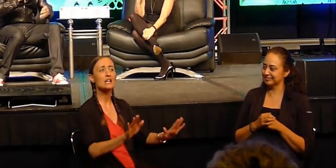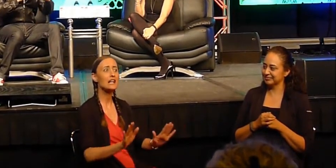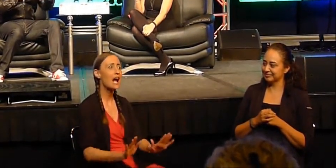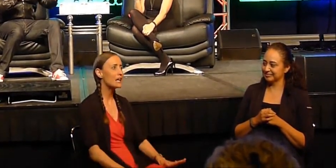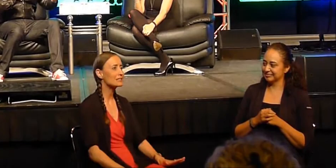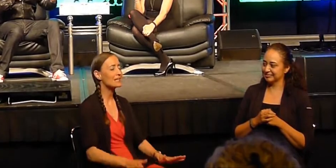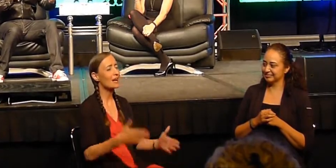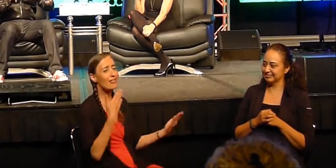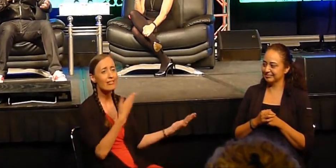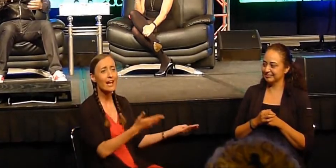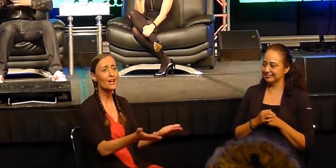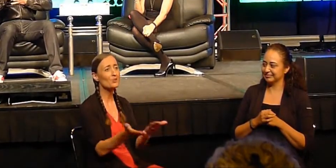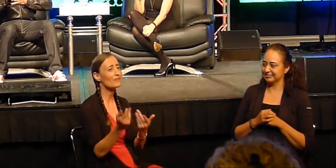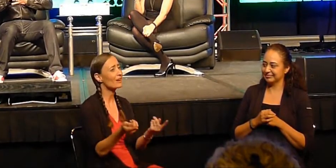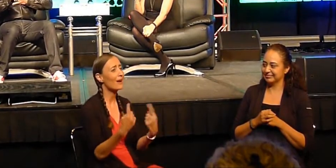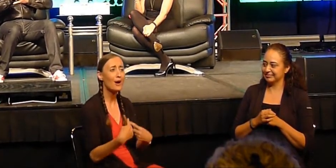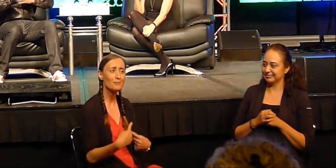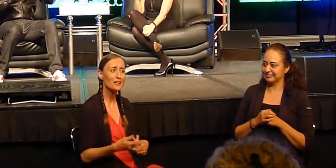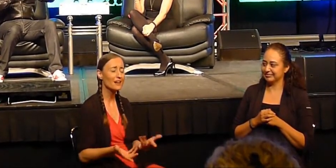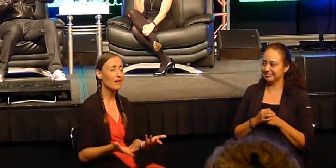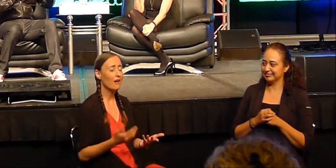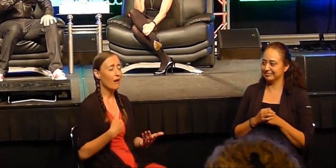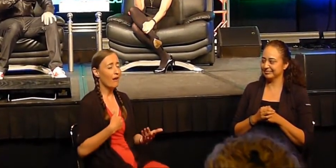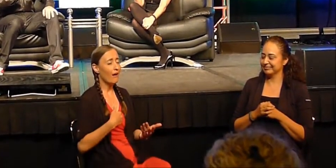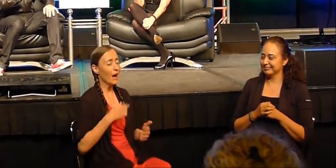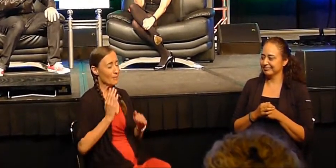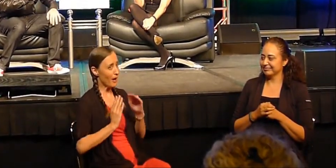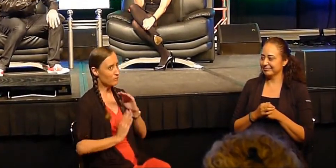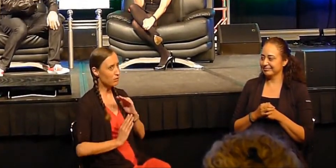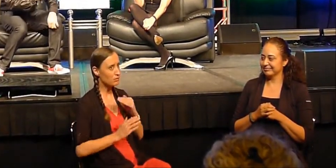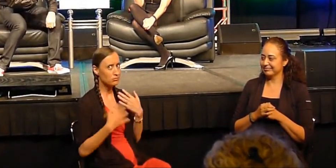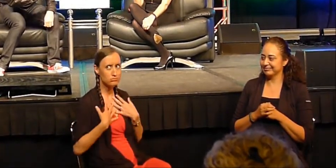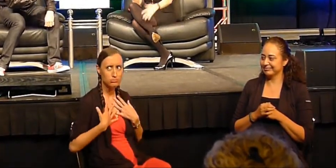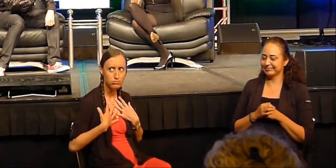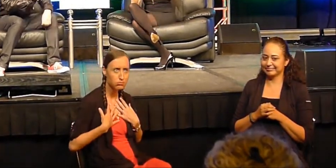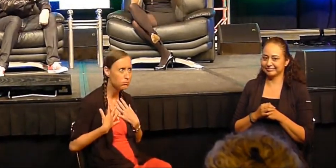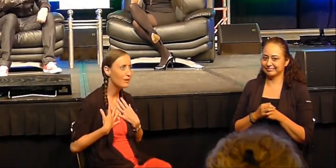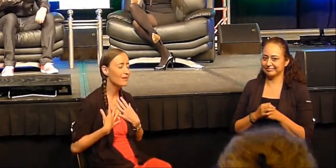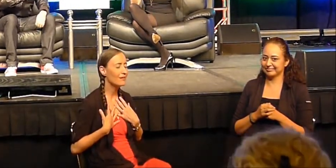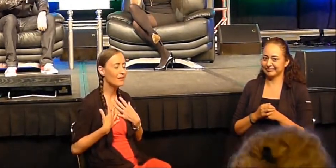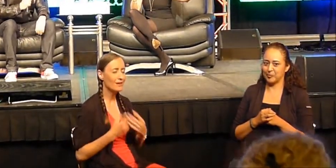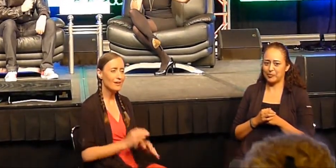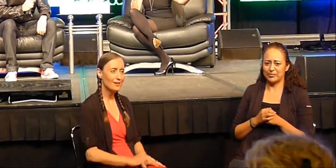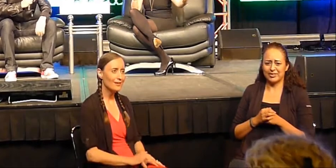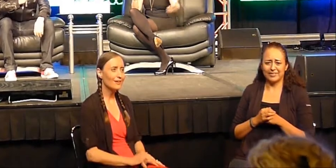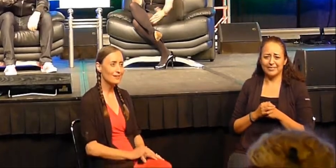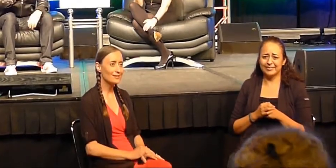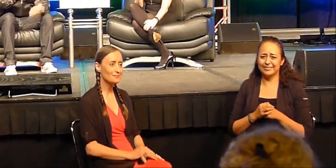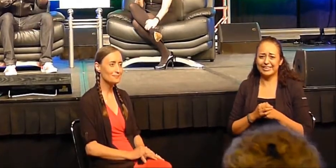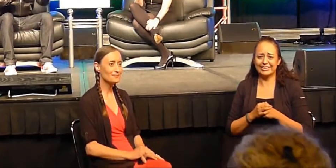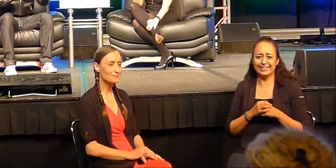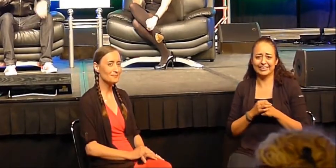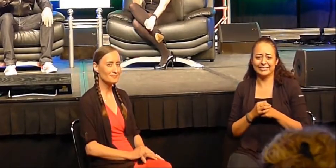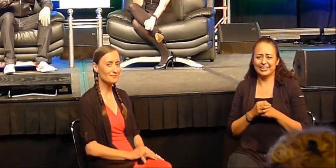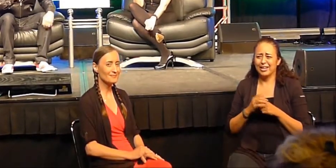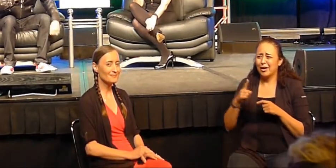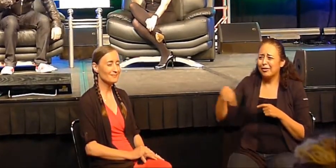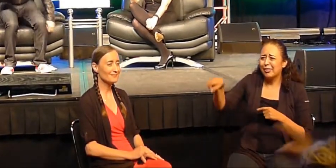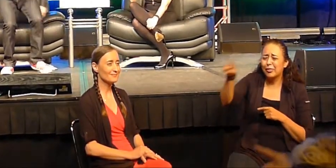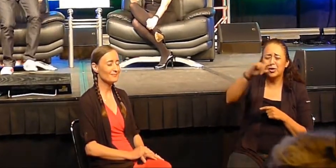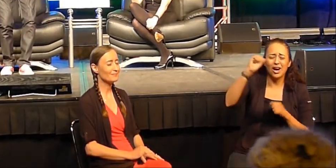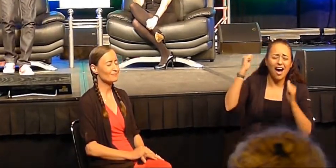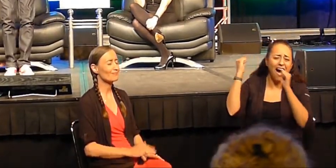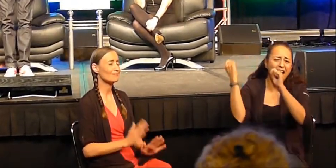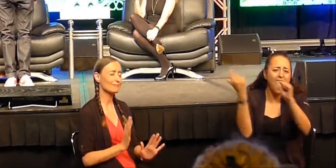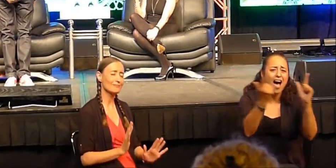Fantastic. Thank you all for coming. I'm humbled, absolutely humbled. Thank you. Well, they're all big fans of yours. Thank you